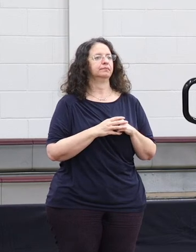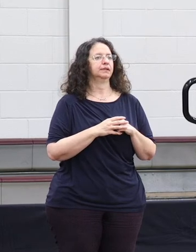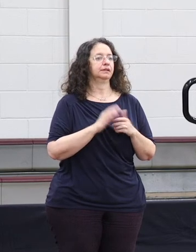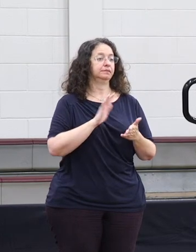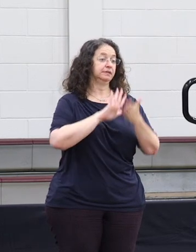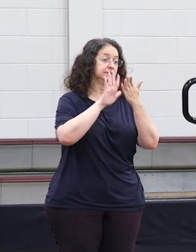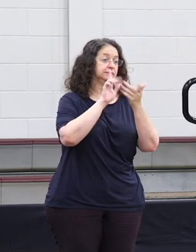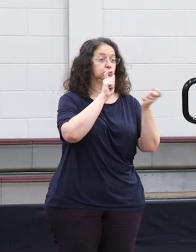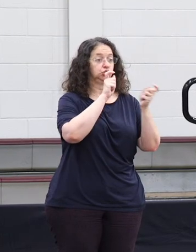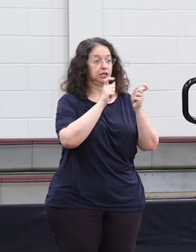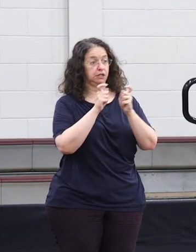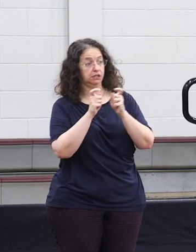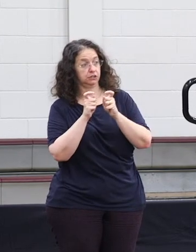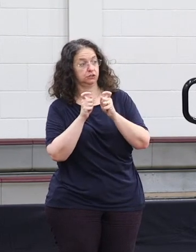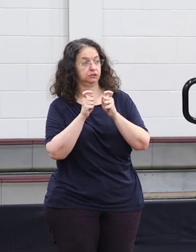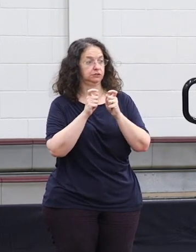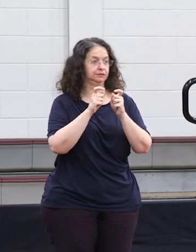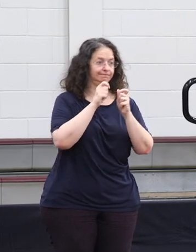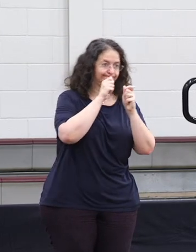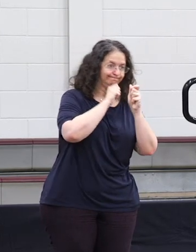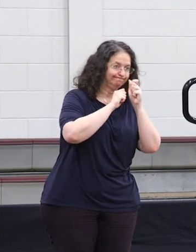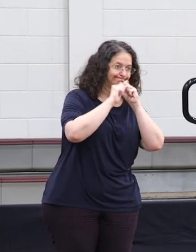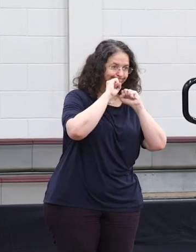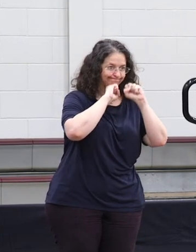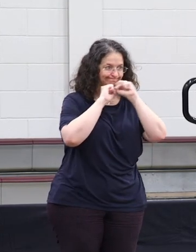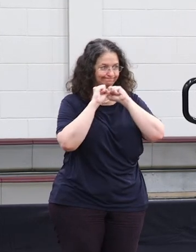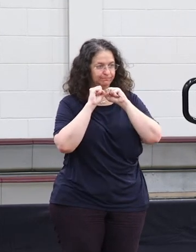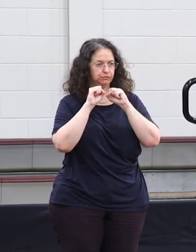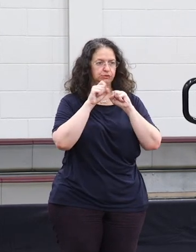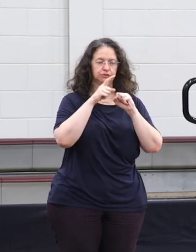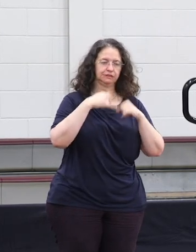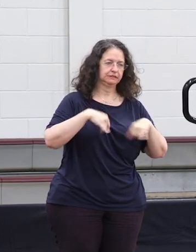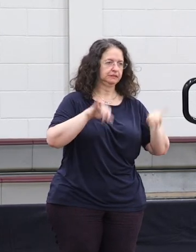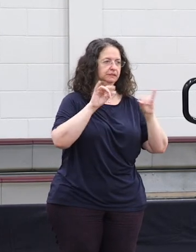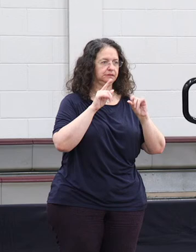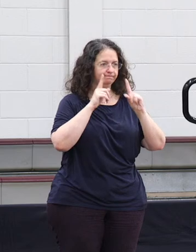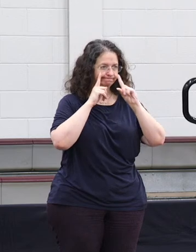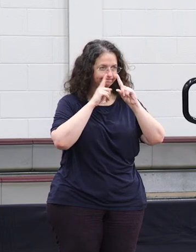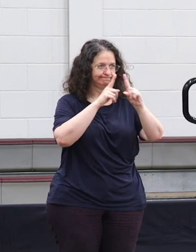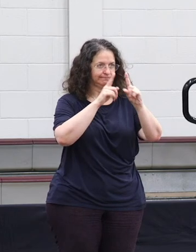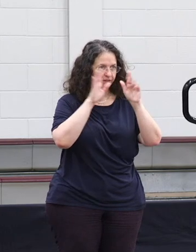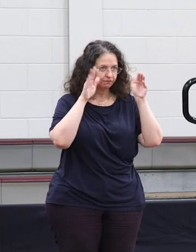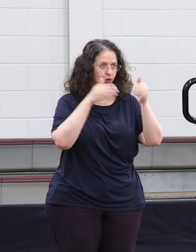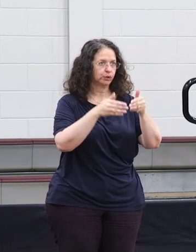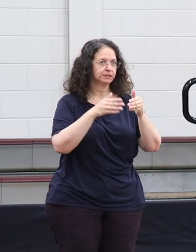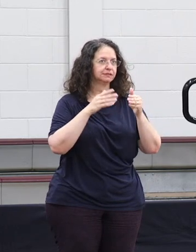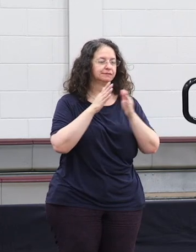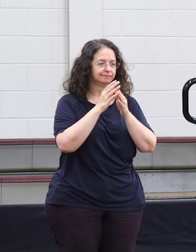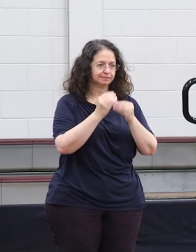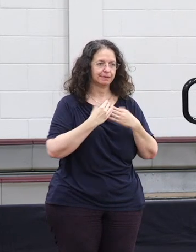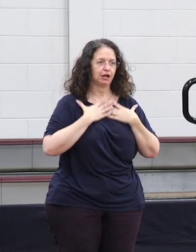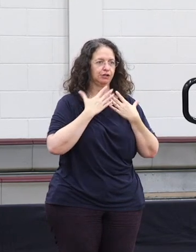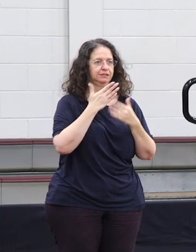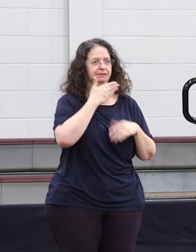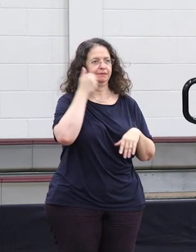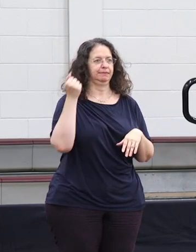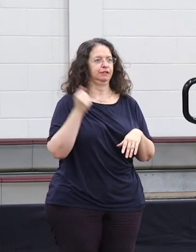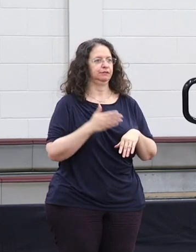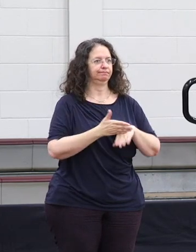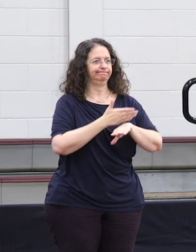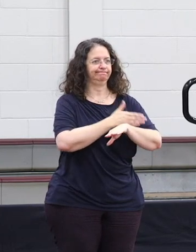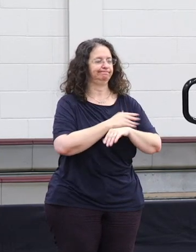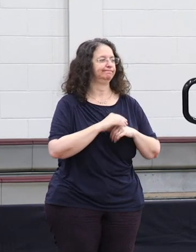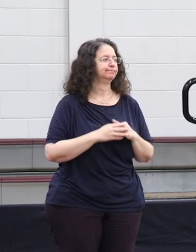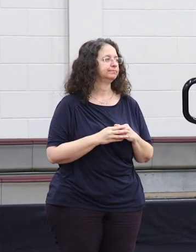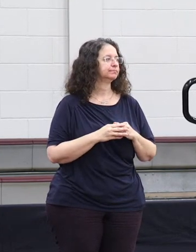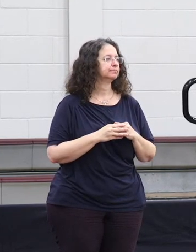change and adversity, you have remained determined, focused, and have inspired us to be better. Graduates,